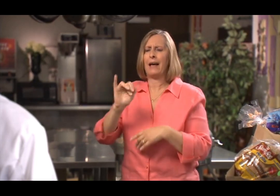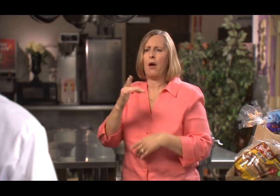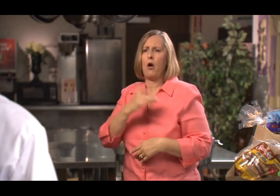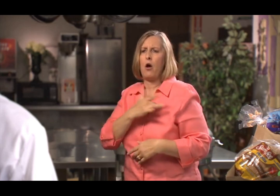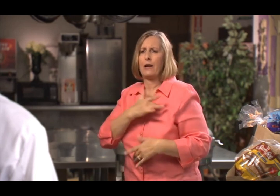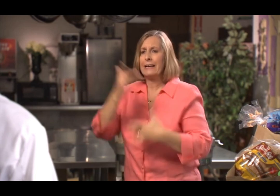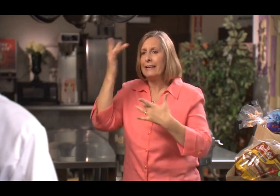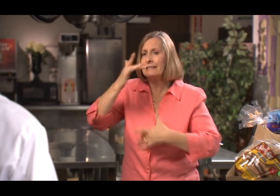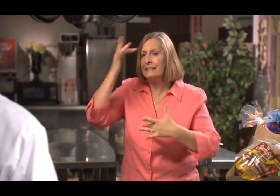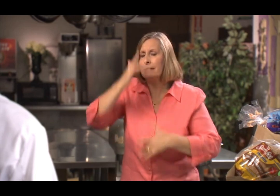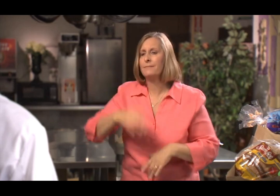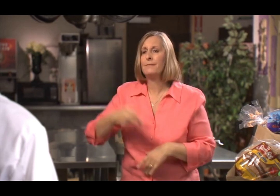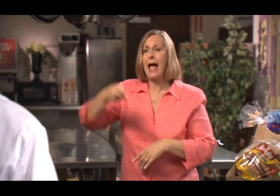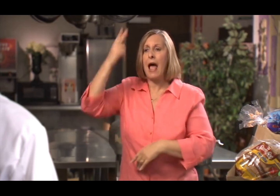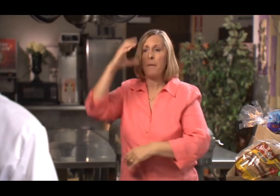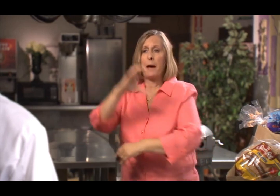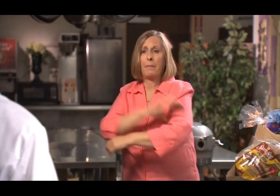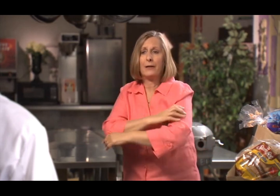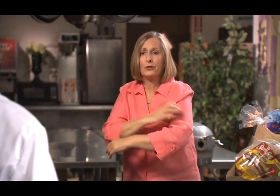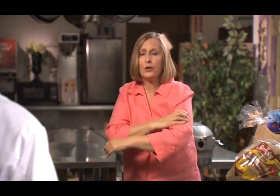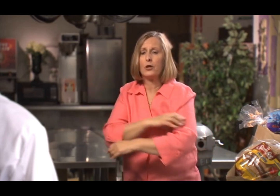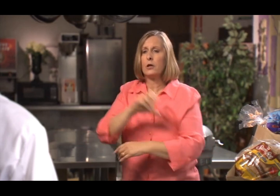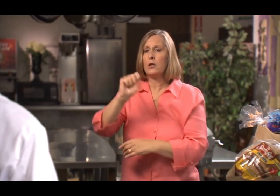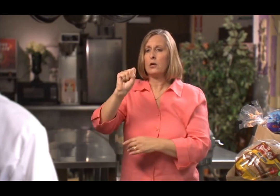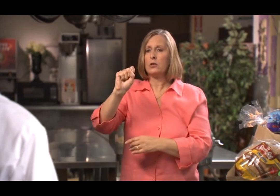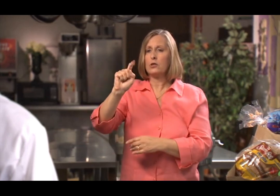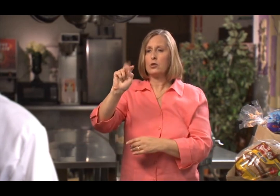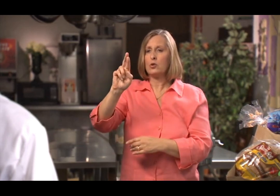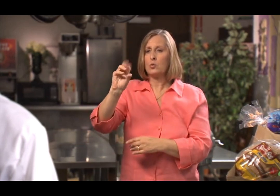such as heart disease, high blood pressure, stroke,